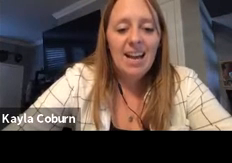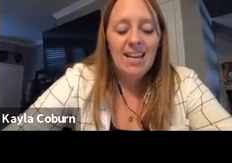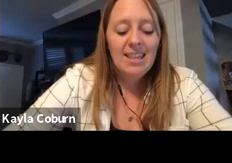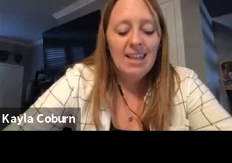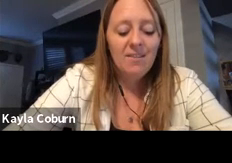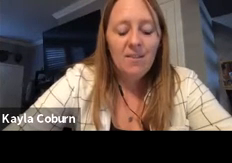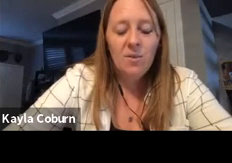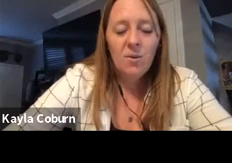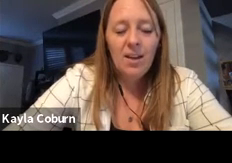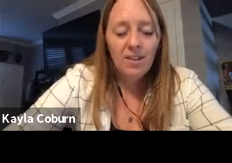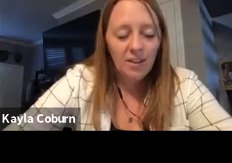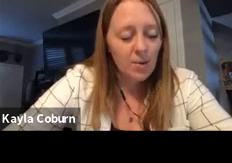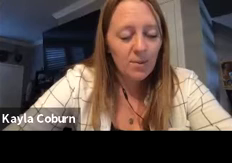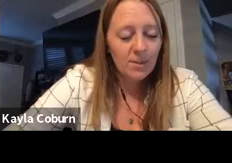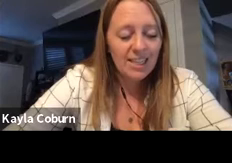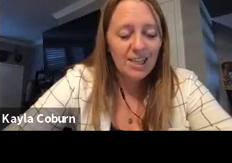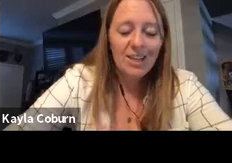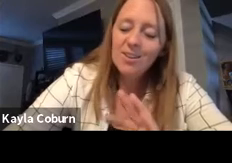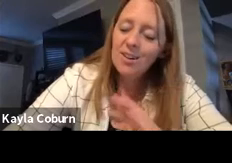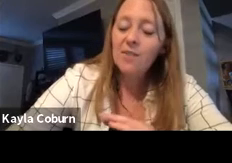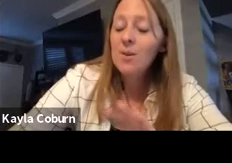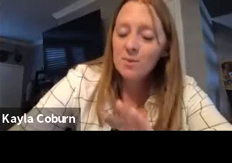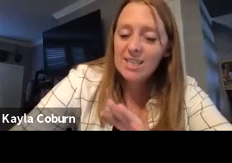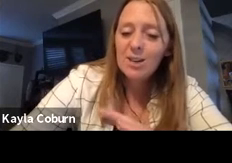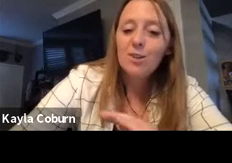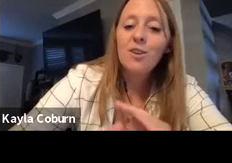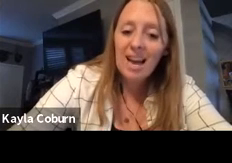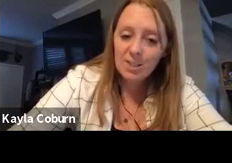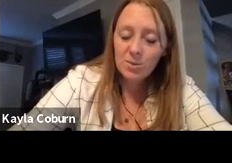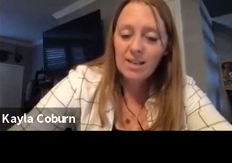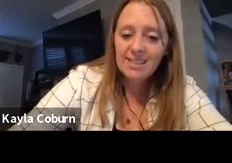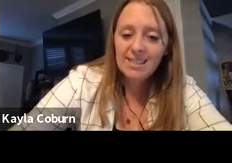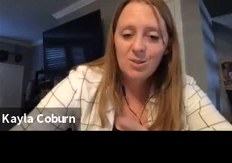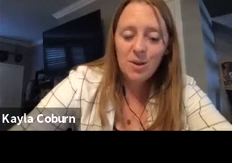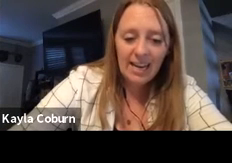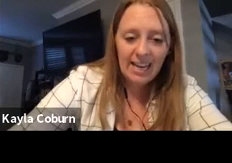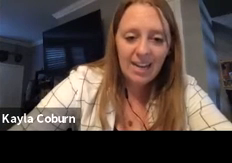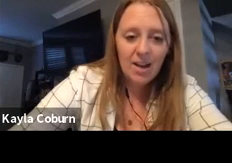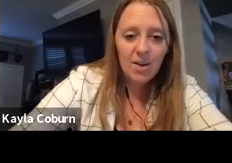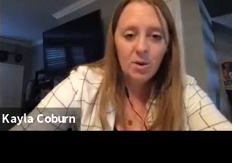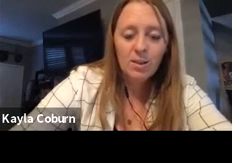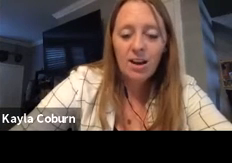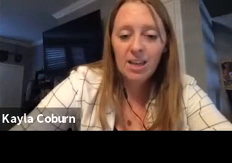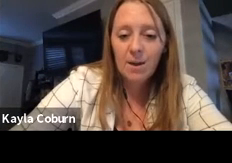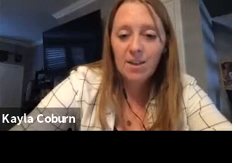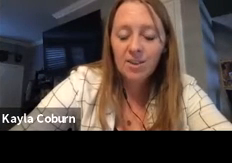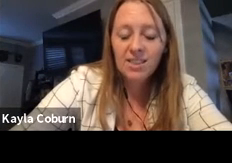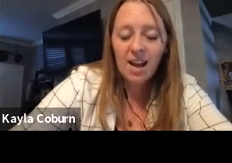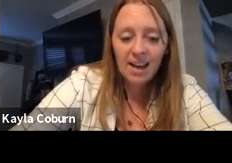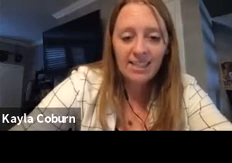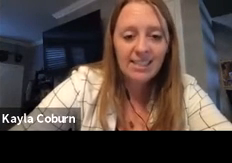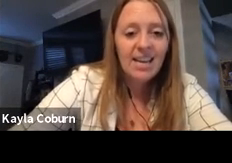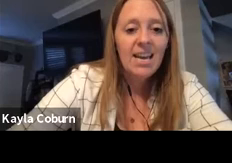And if everyone was here, or if anyone was here for last week's training, we were talking about the